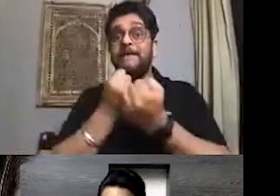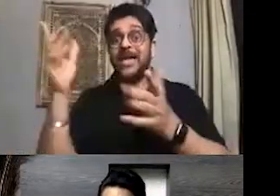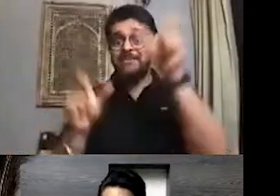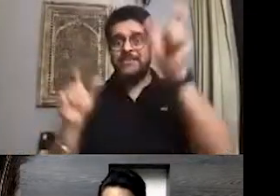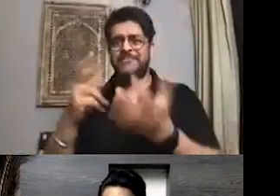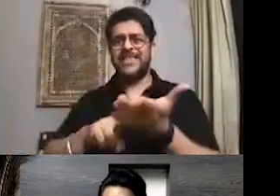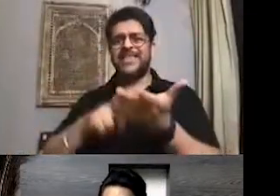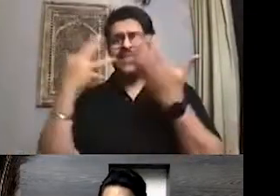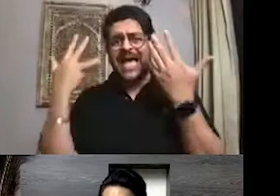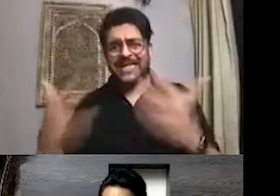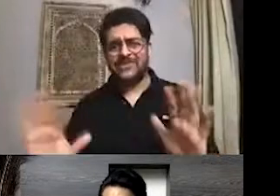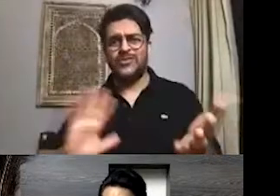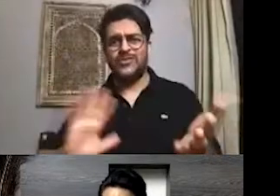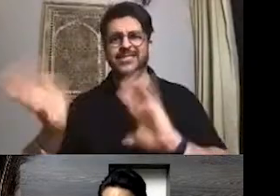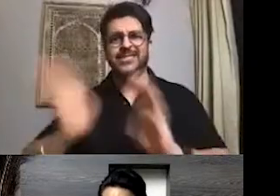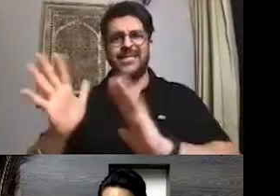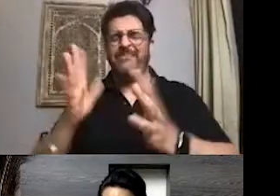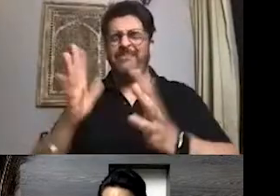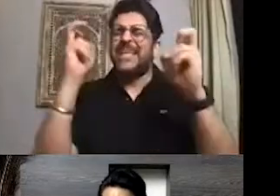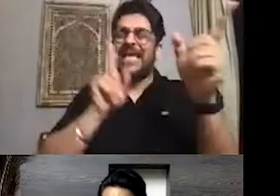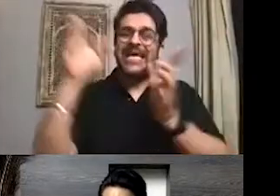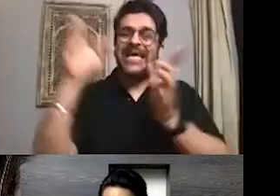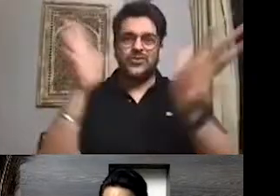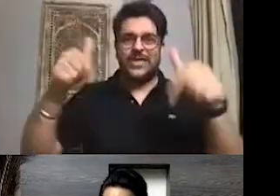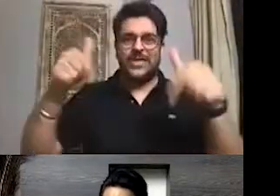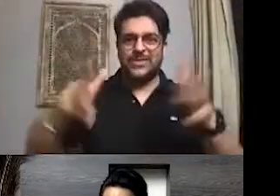in India, if you could see,